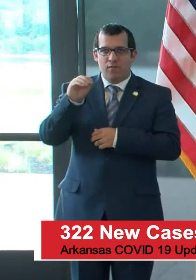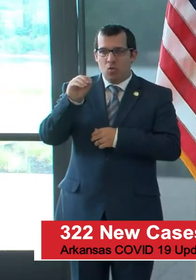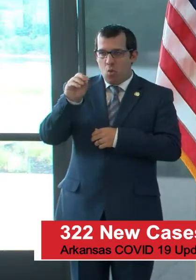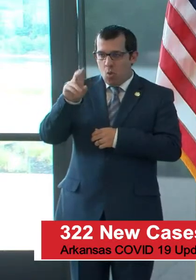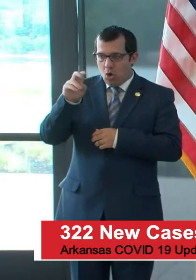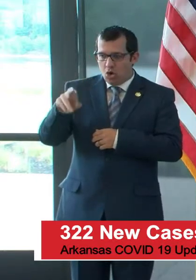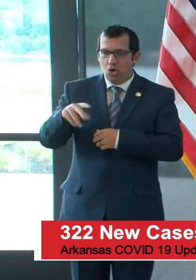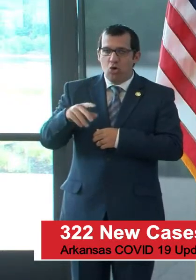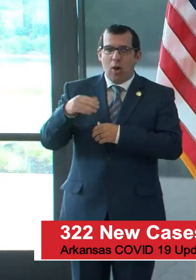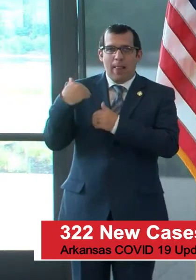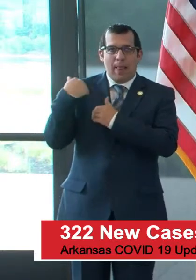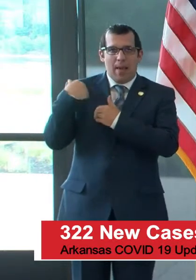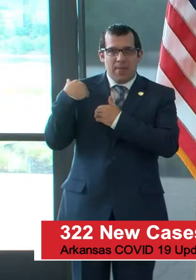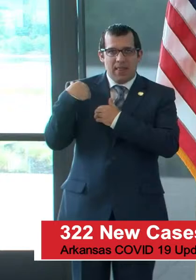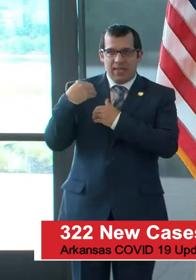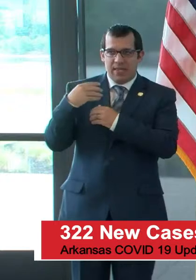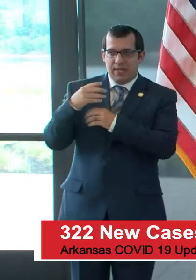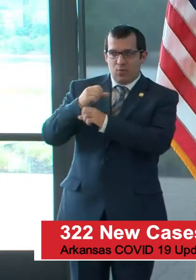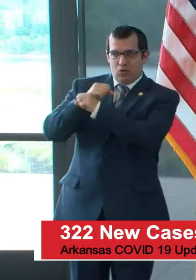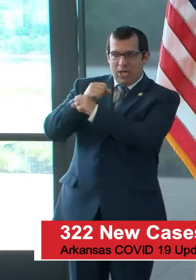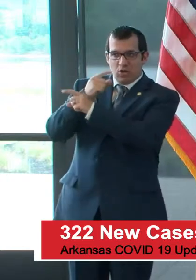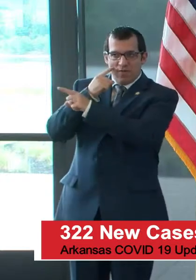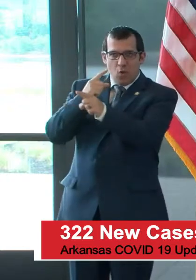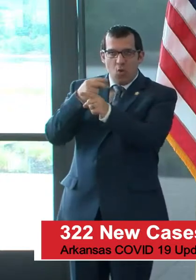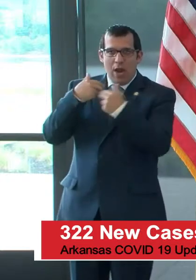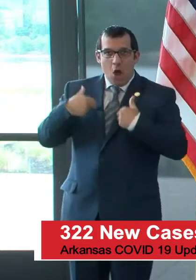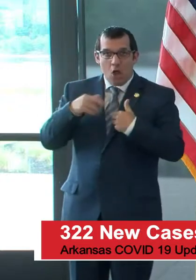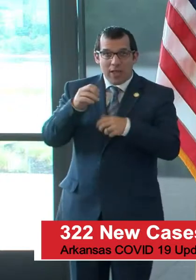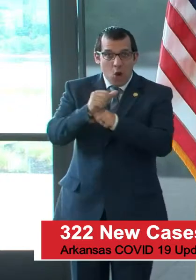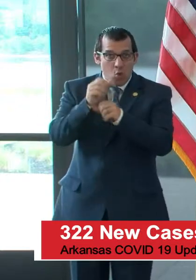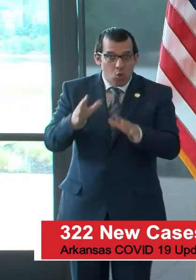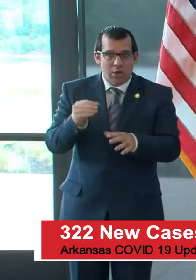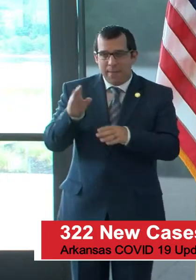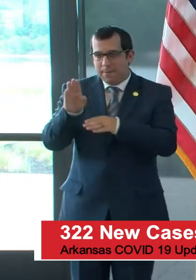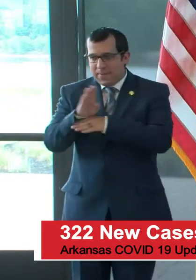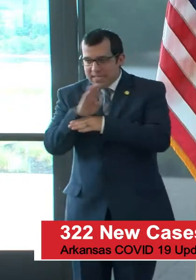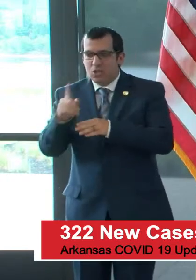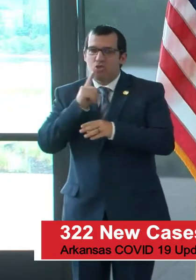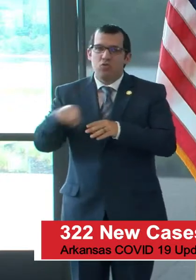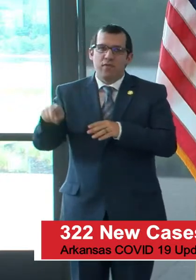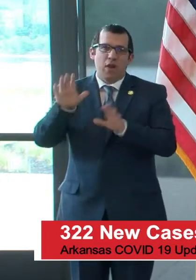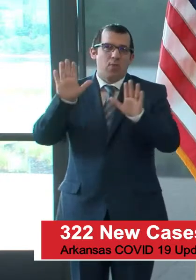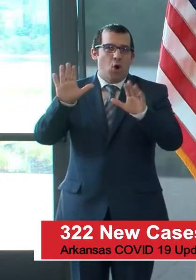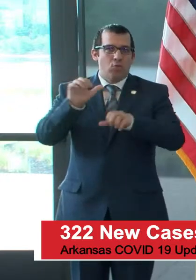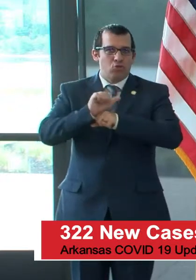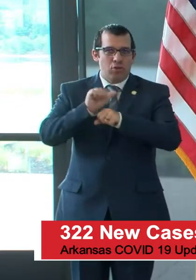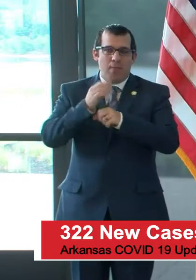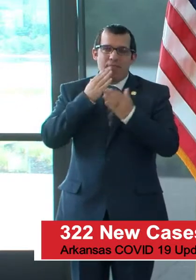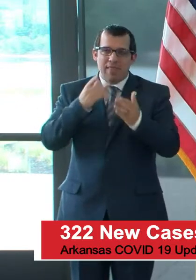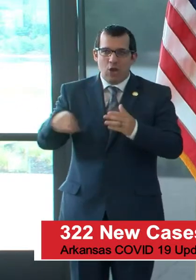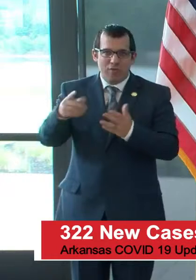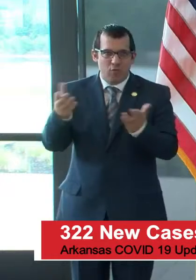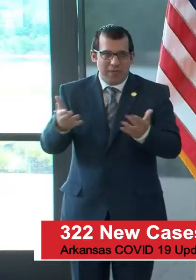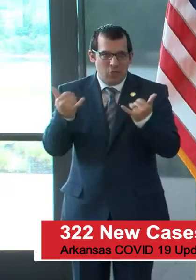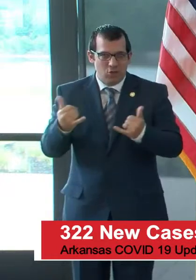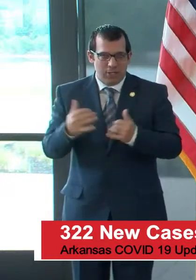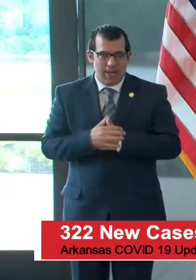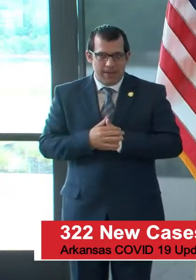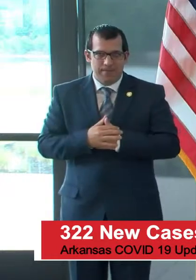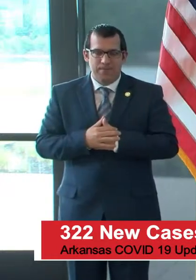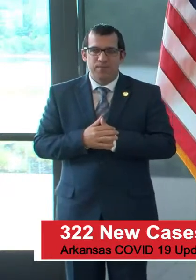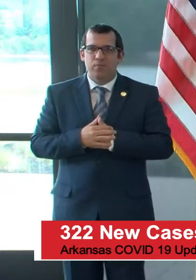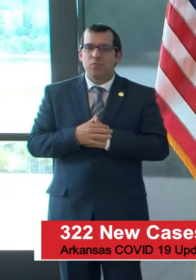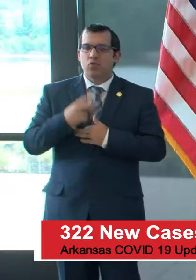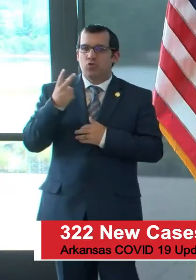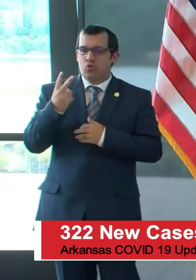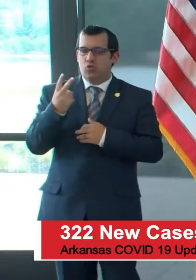liability immunity for our healthcare workers and some of our businesses. So just done a remarkable job, and thank you for being here today.